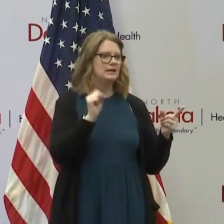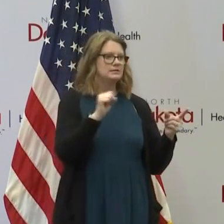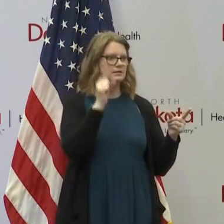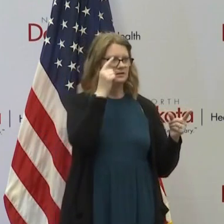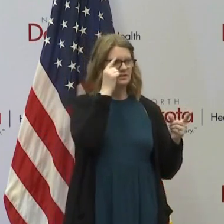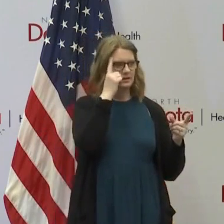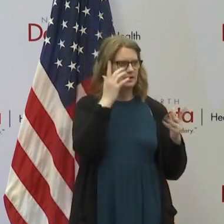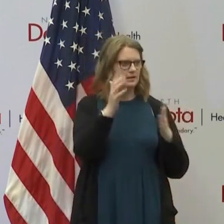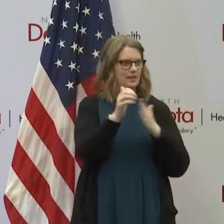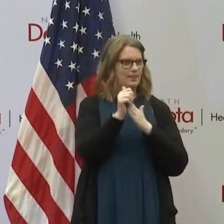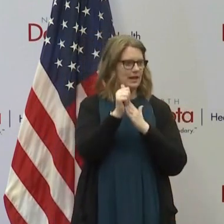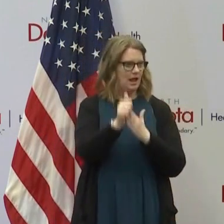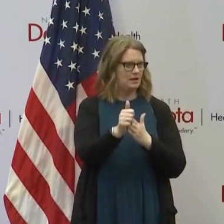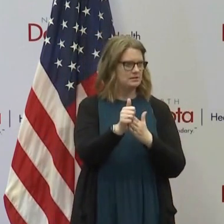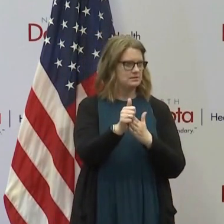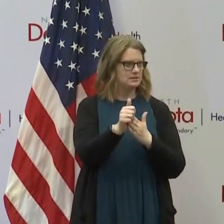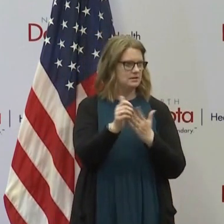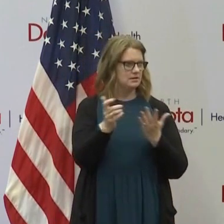the guidance is